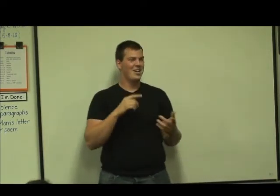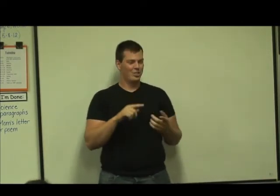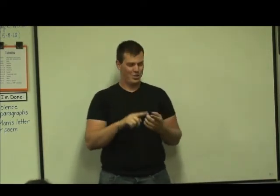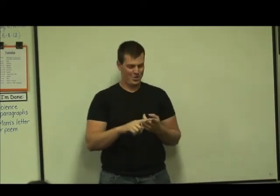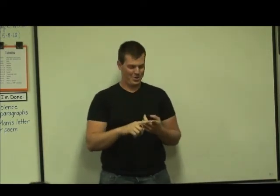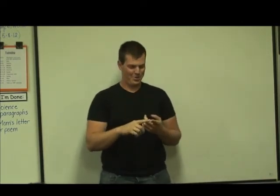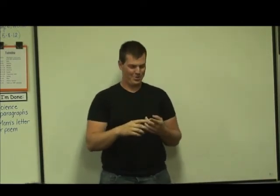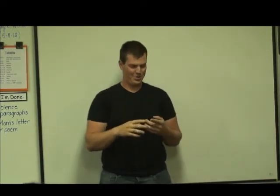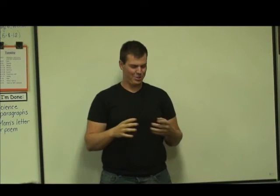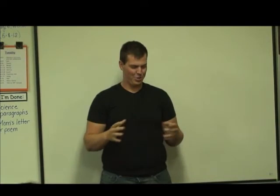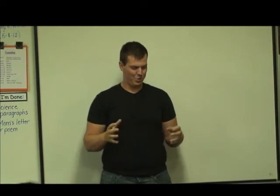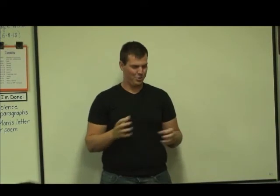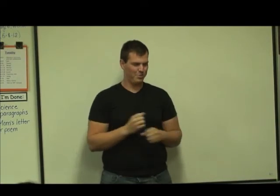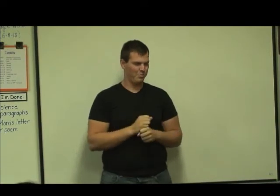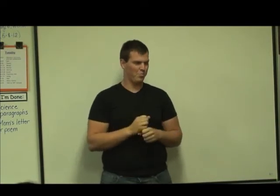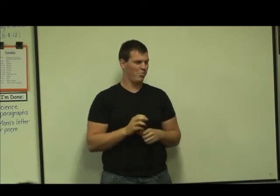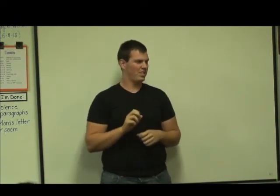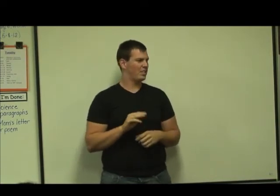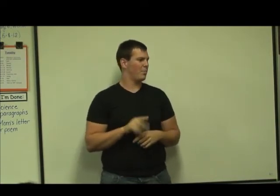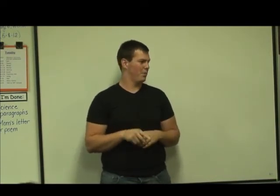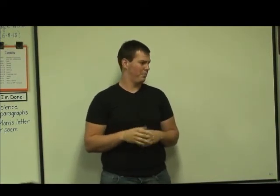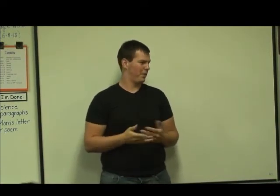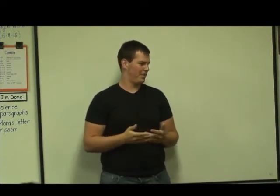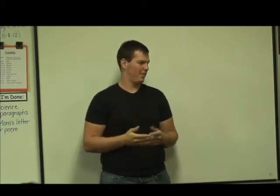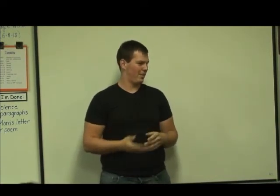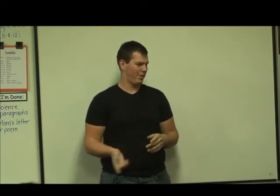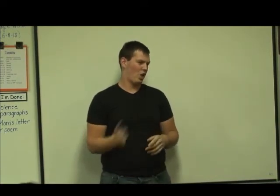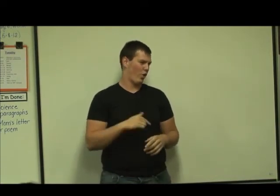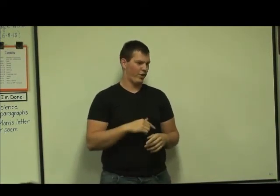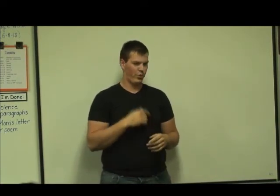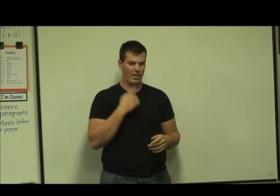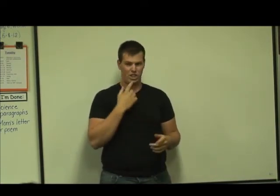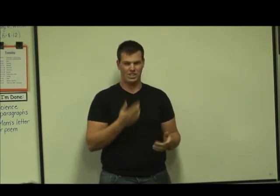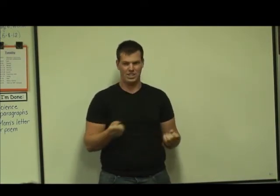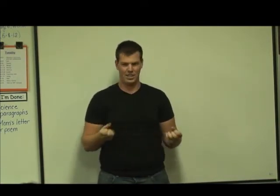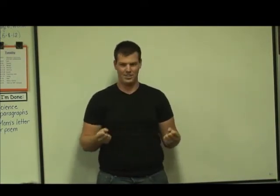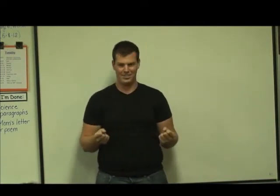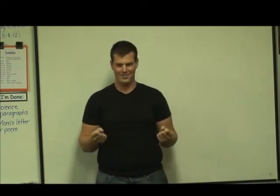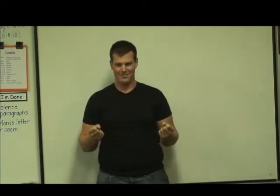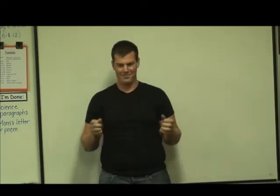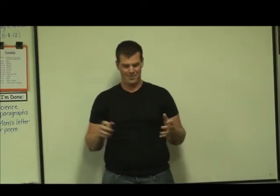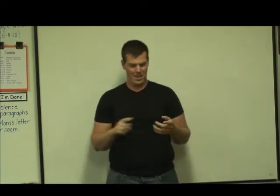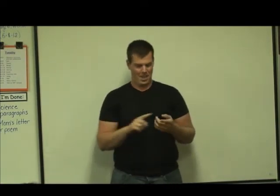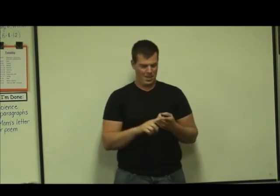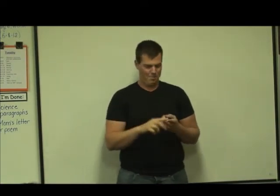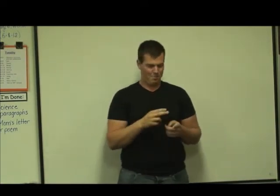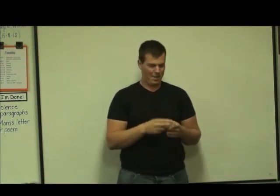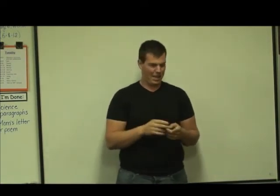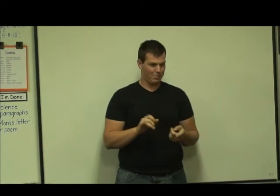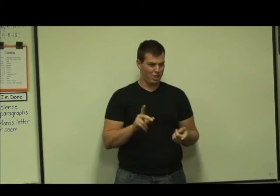And to the big bakery, if you go, but when it's just done, my name is